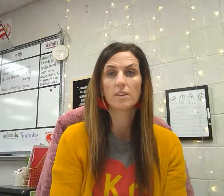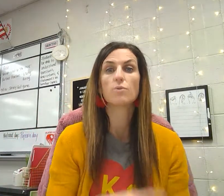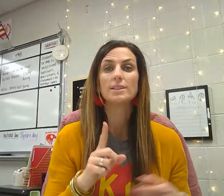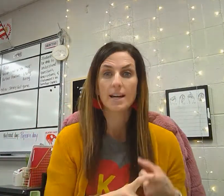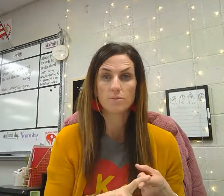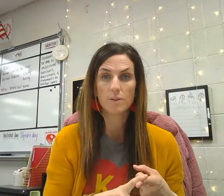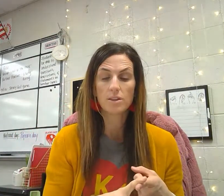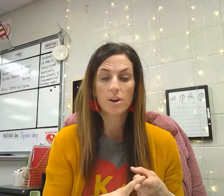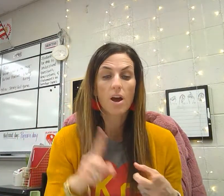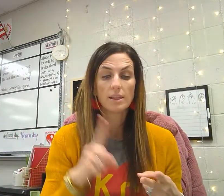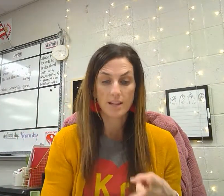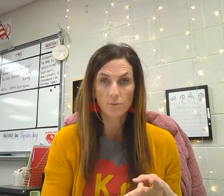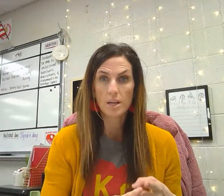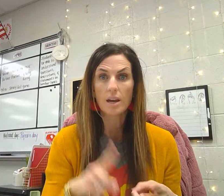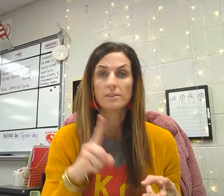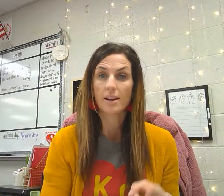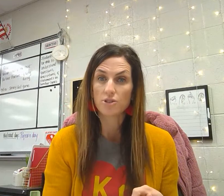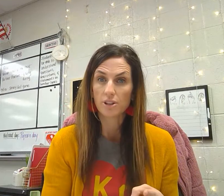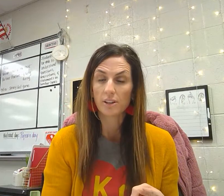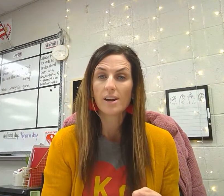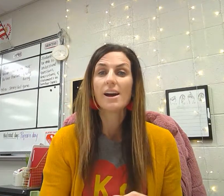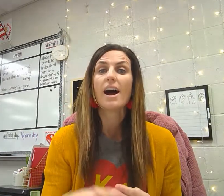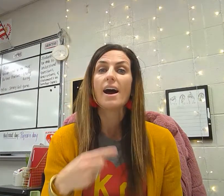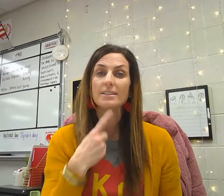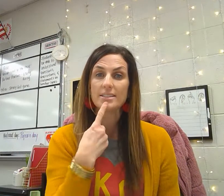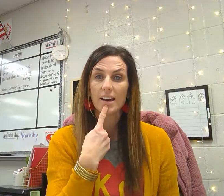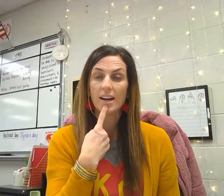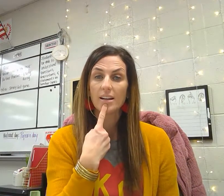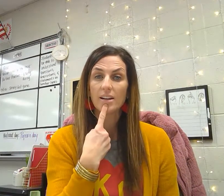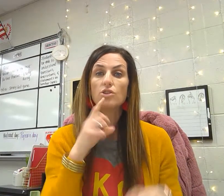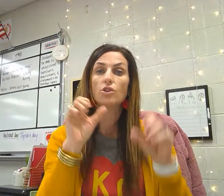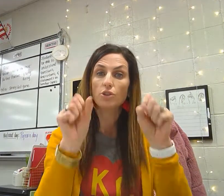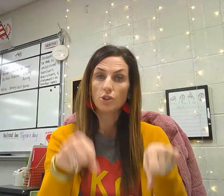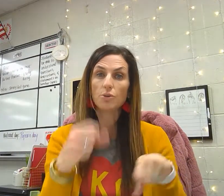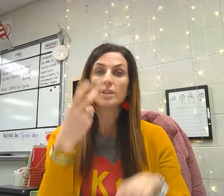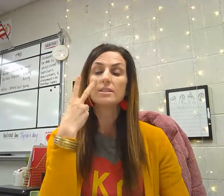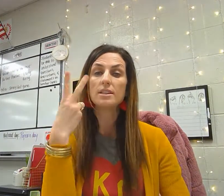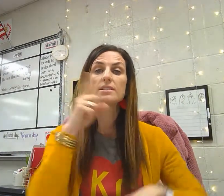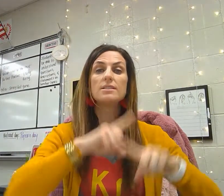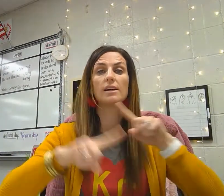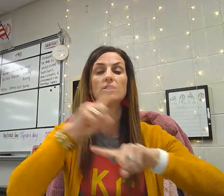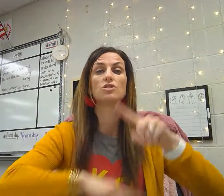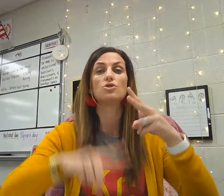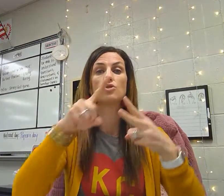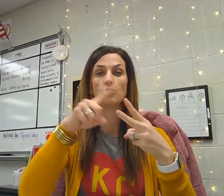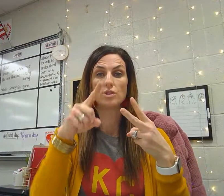for last month, last week, and last year. I said you can see it signed two